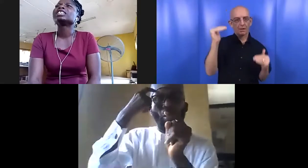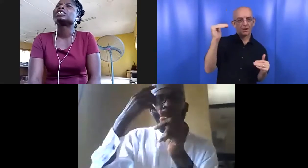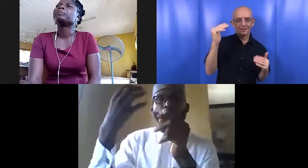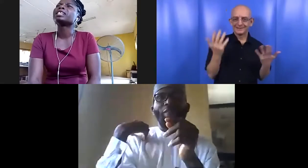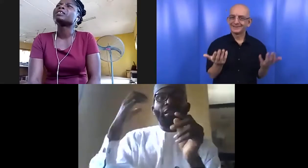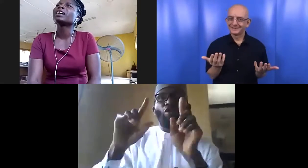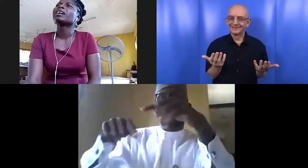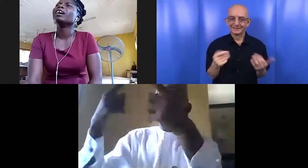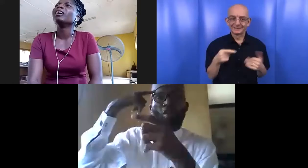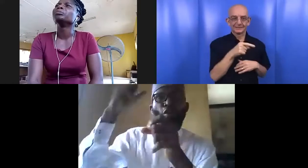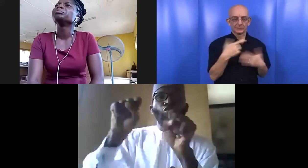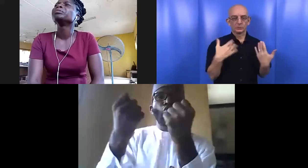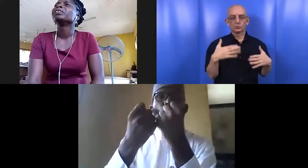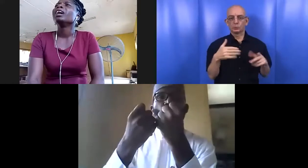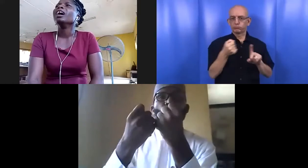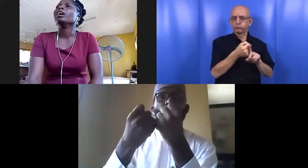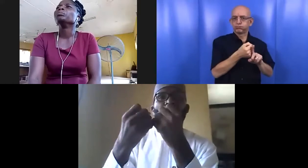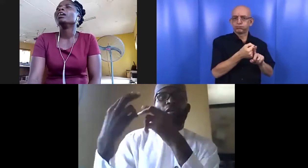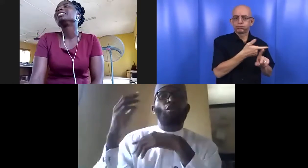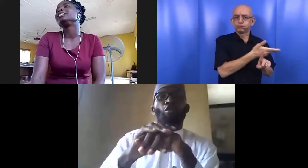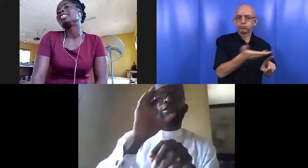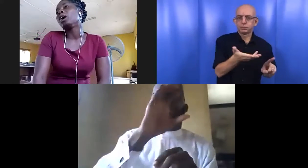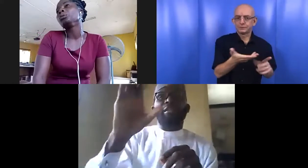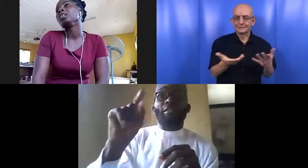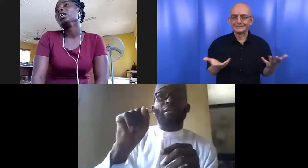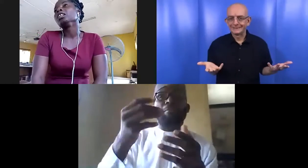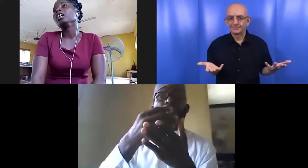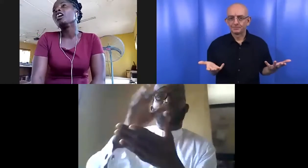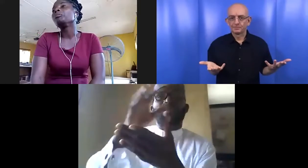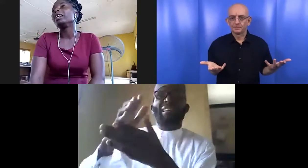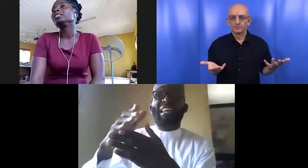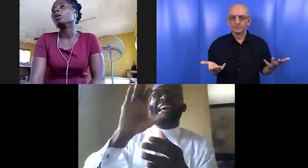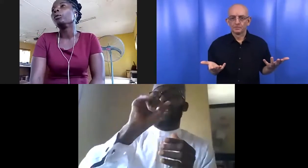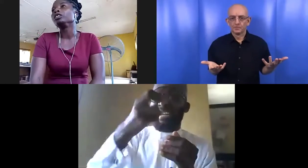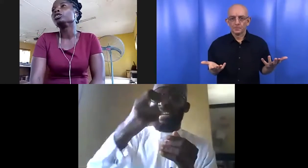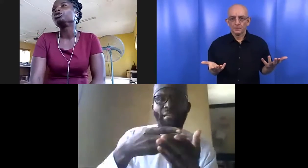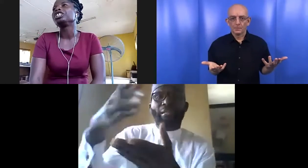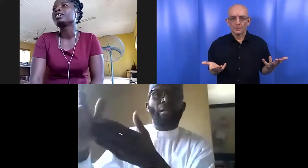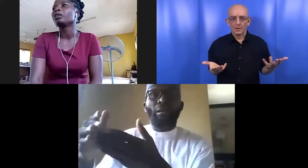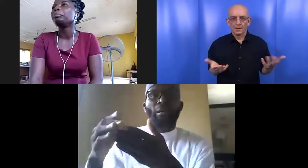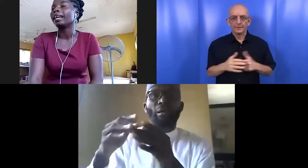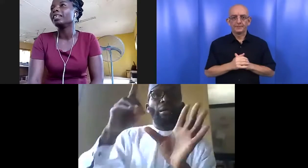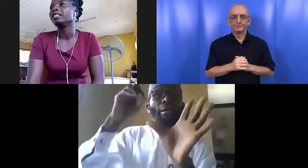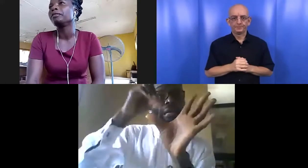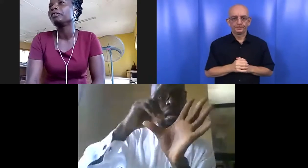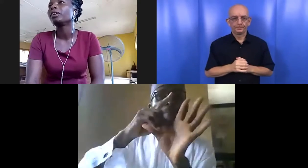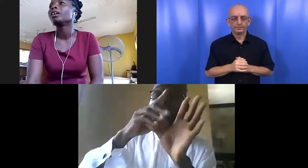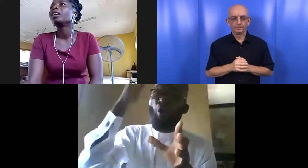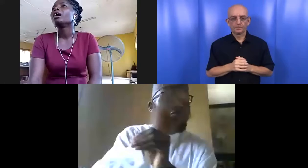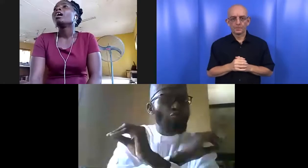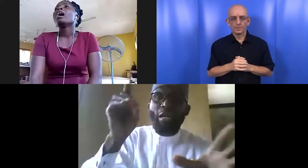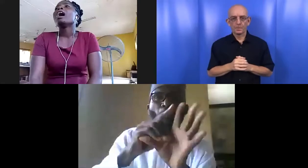There's a specific a town the government went to share some